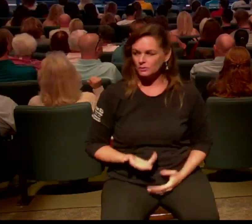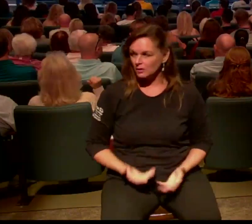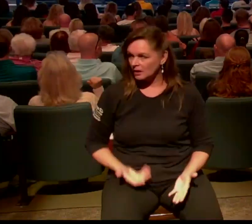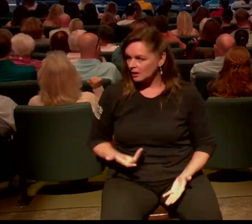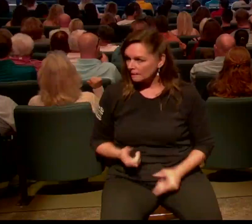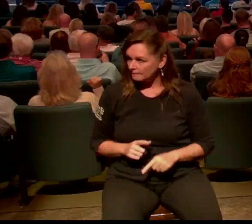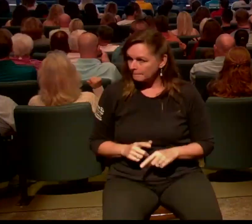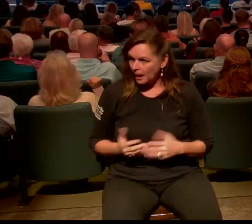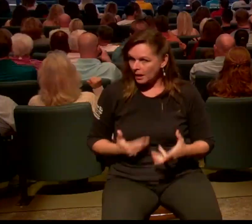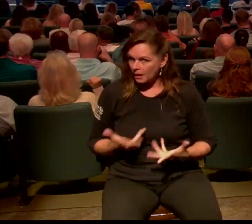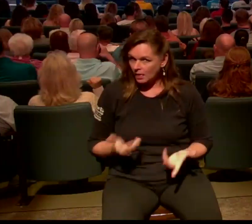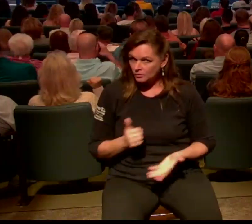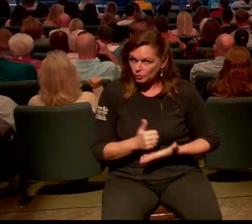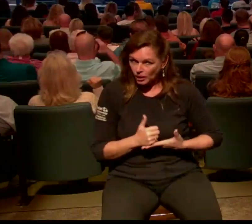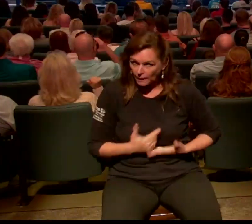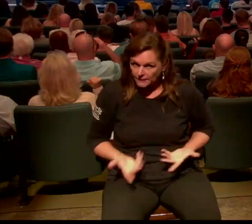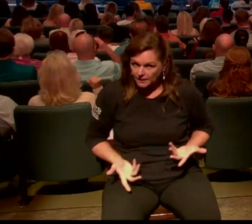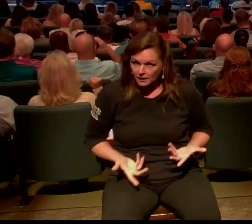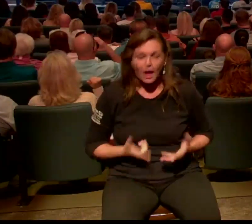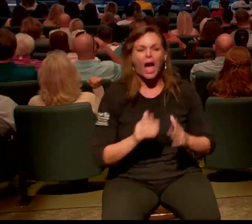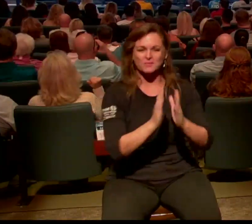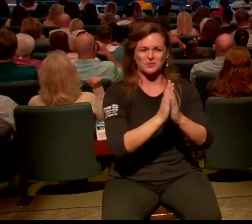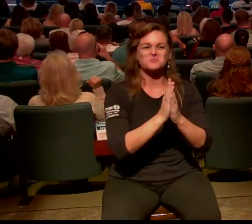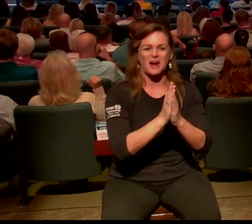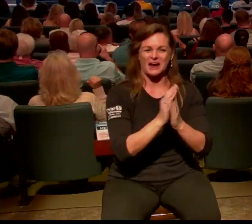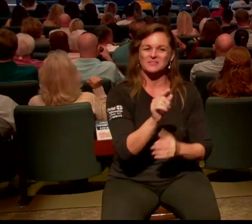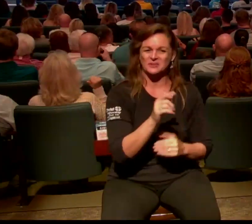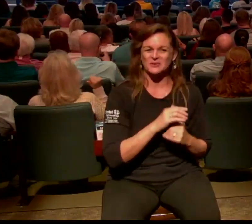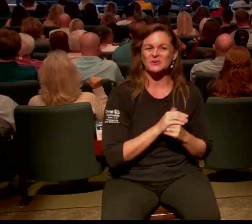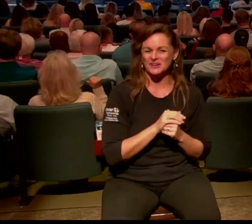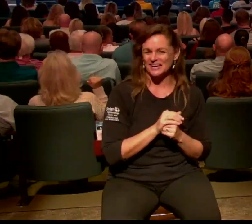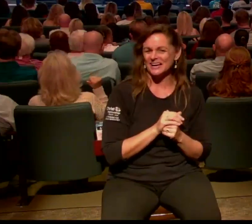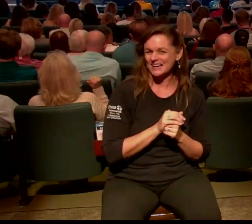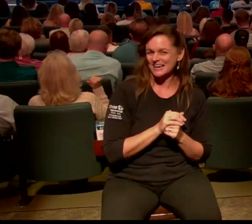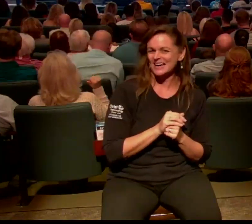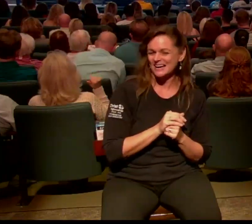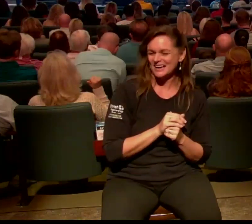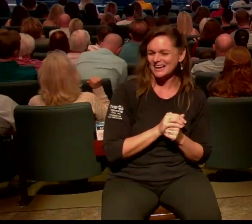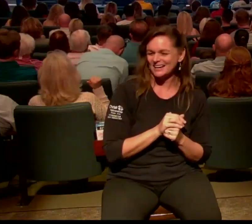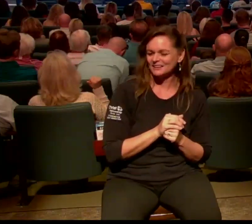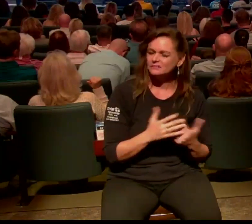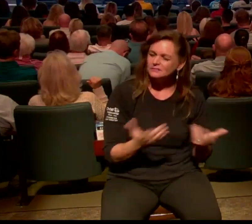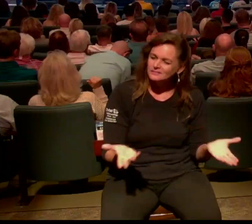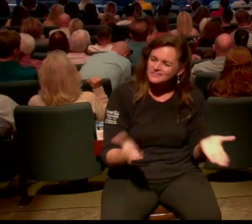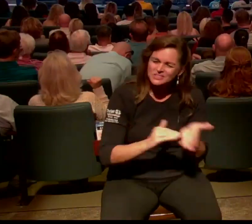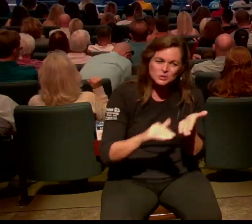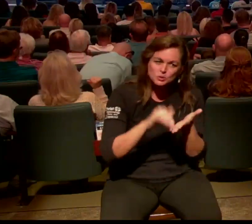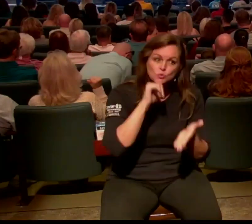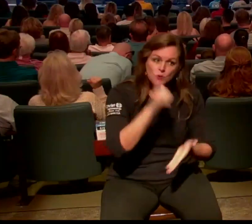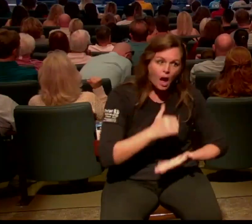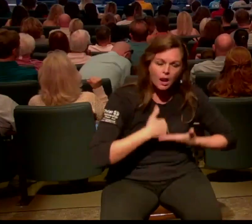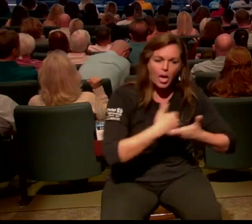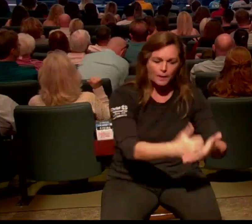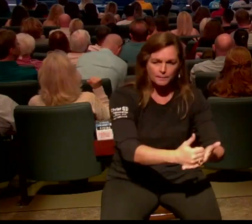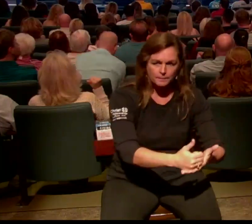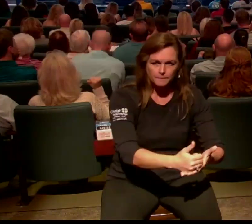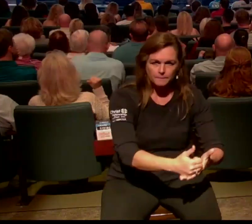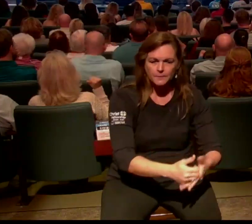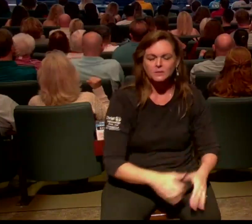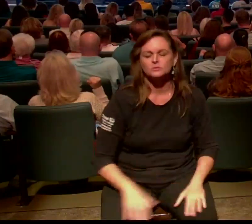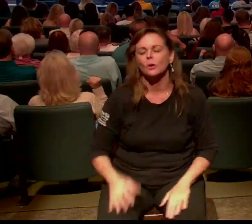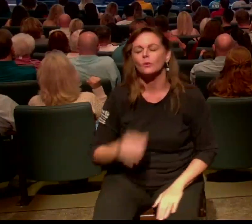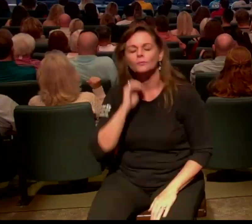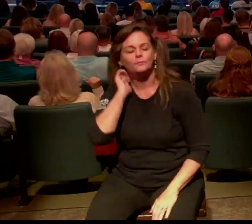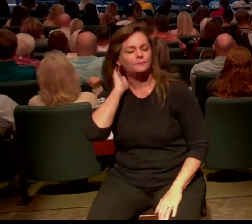You know, Jesus, when he was with the disciples one time, he was walking to the cities and the villages, and it said he saw those people